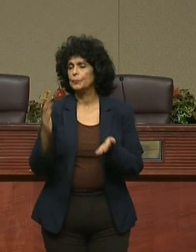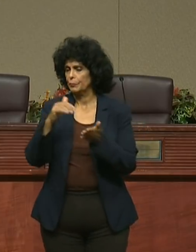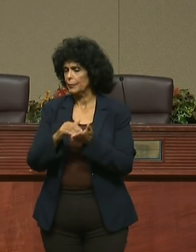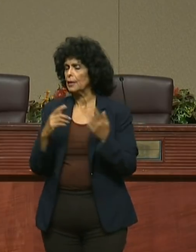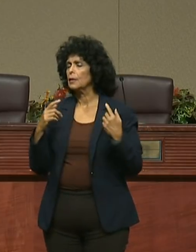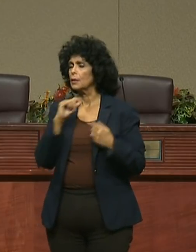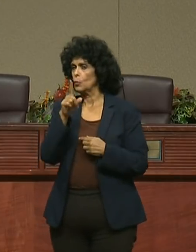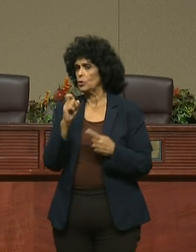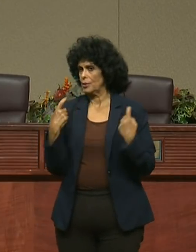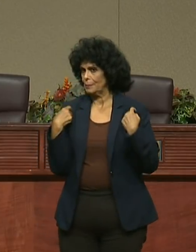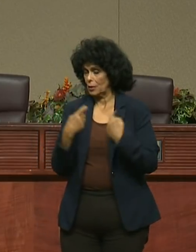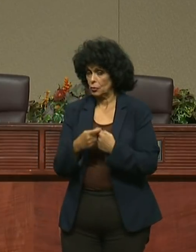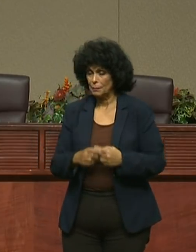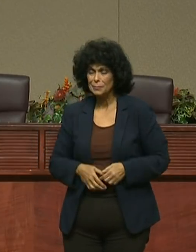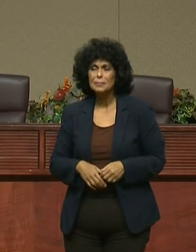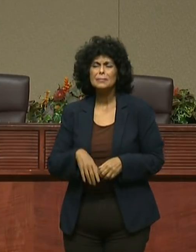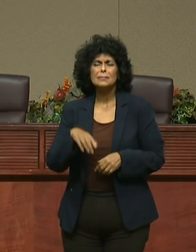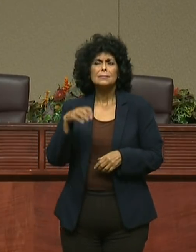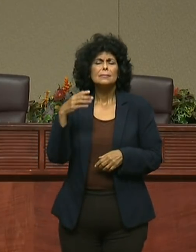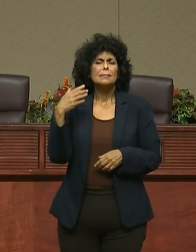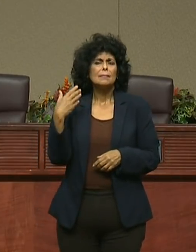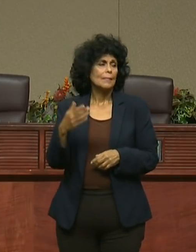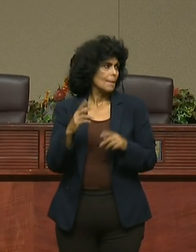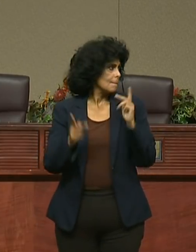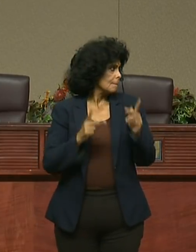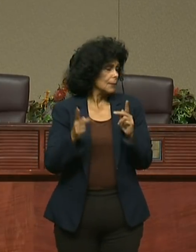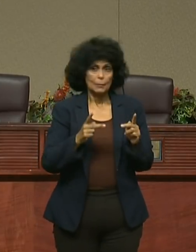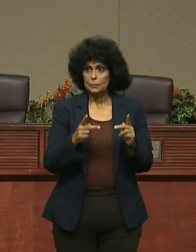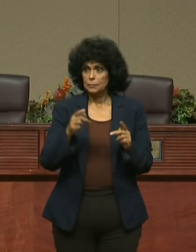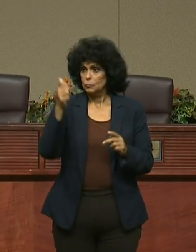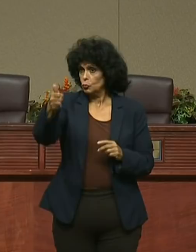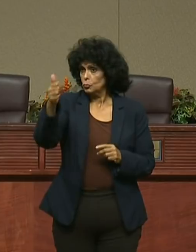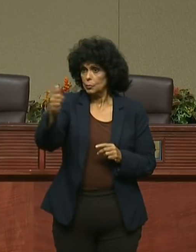español fue ¿por qué el... You don't speak Spanish?